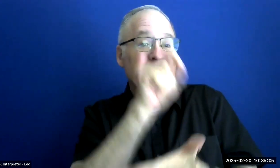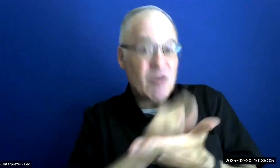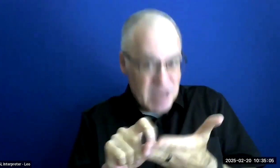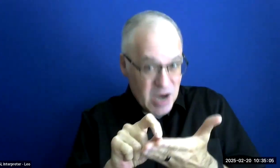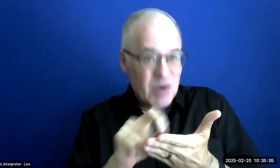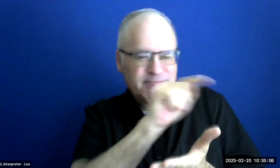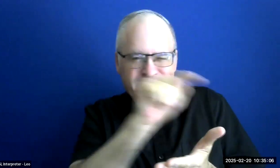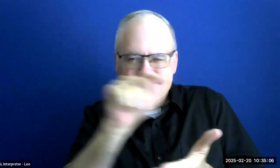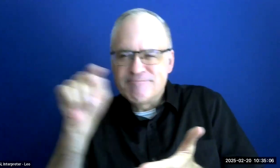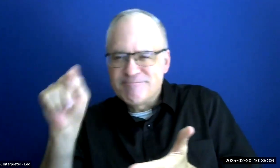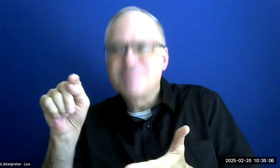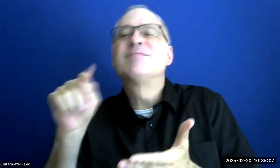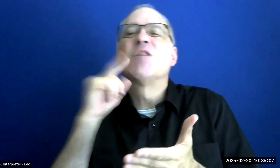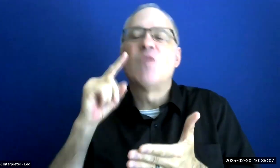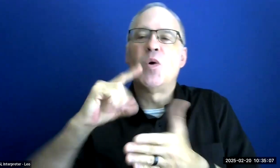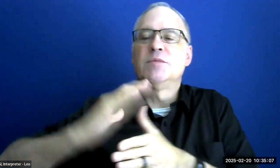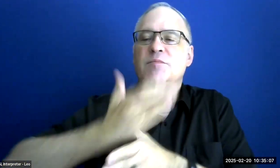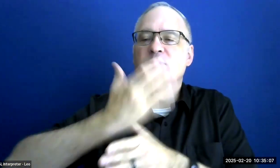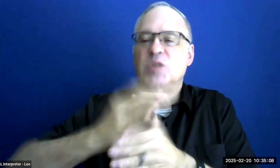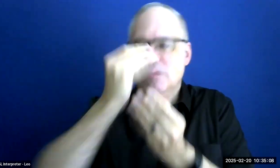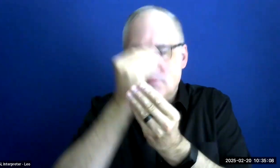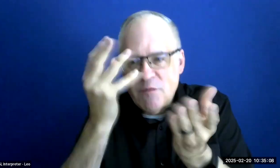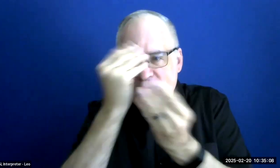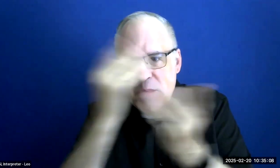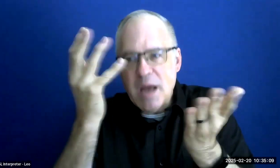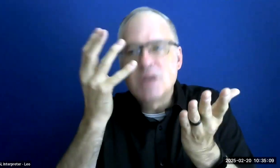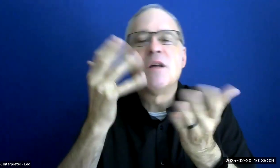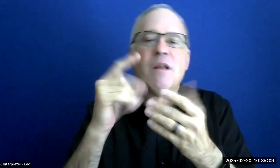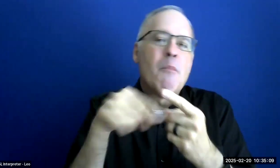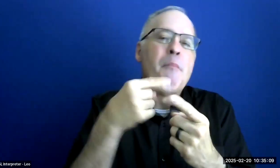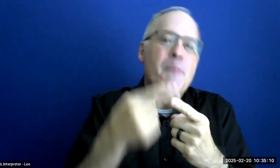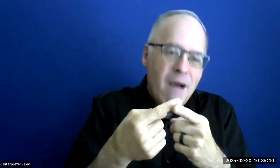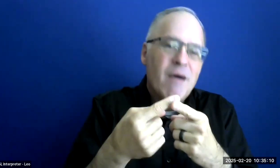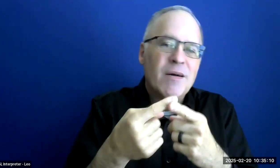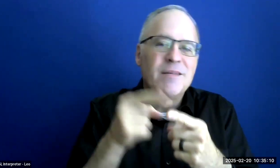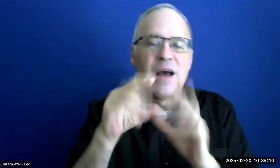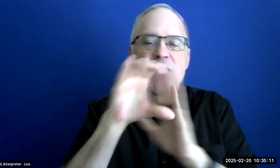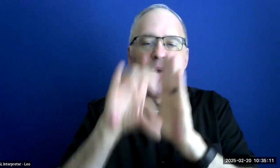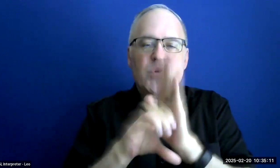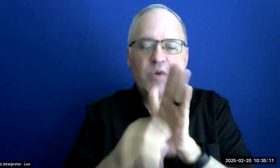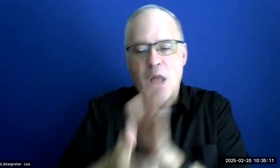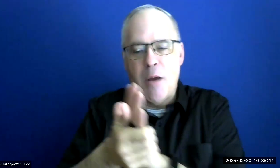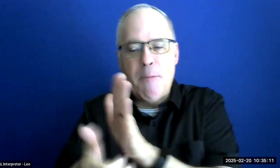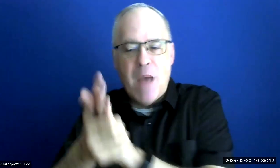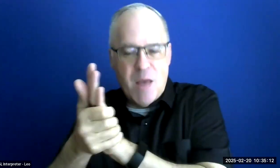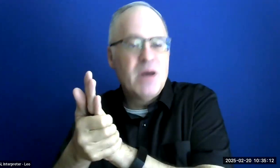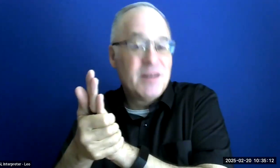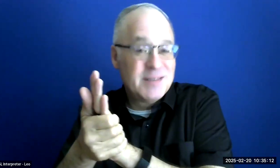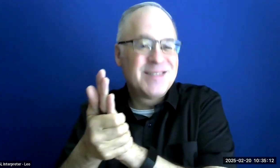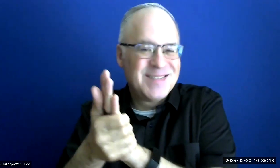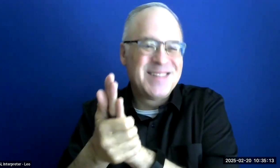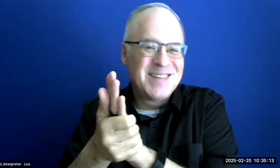disseminate educational information related to the specific constitutional amendments that are up